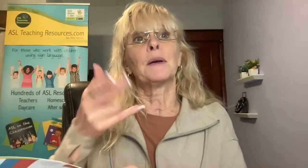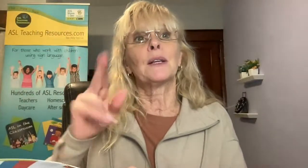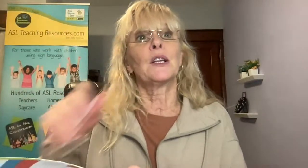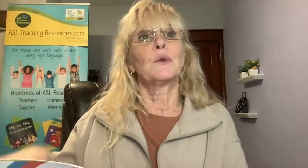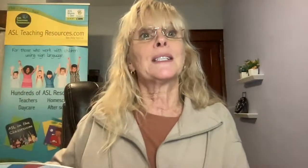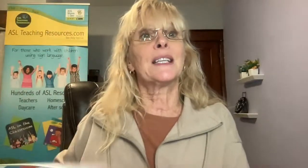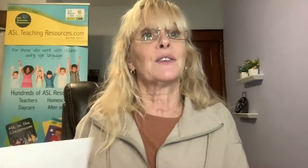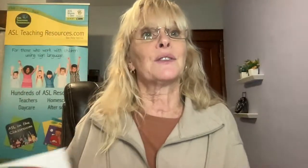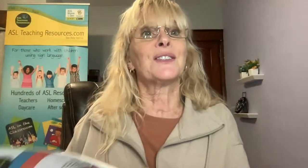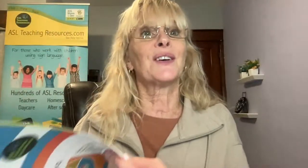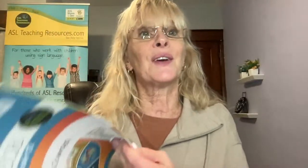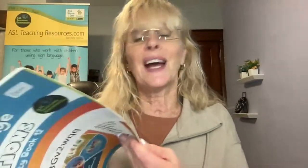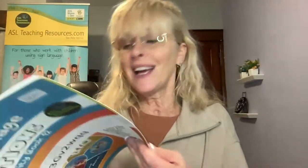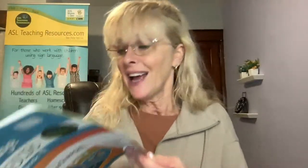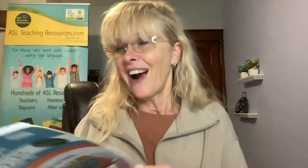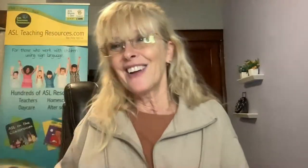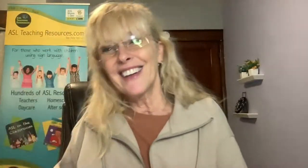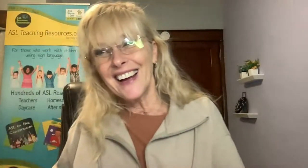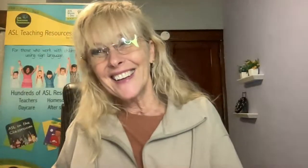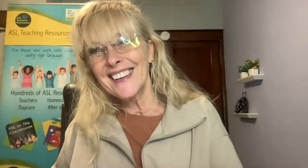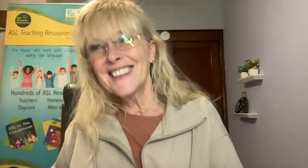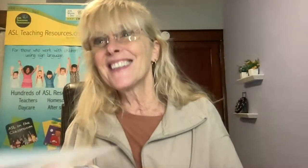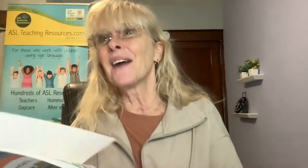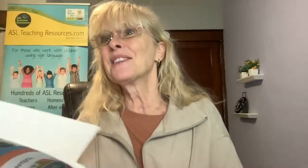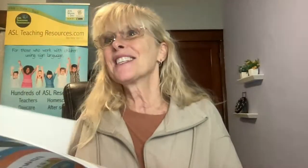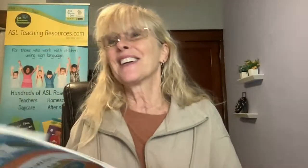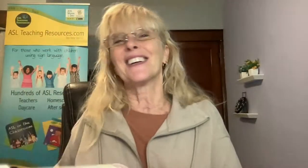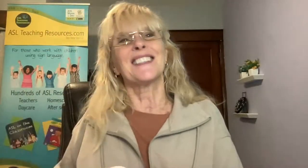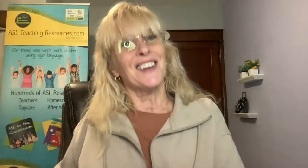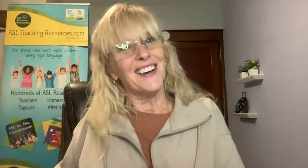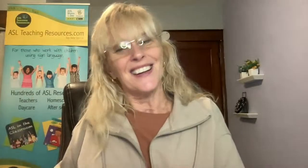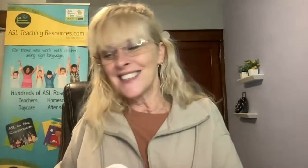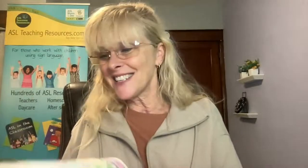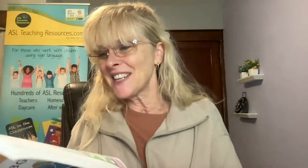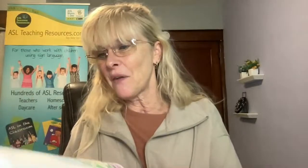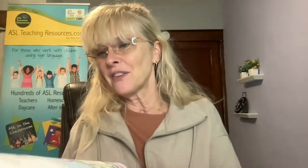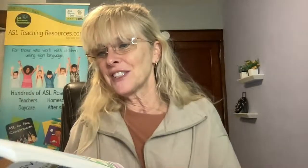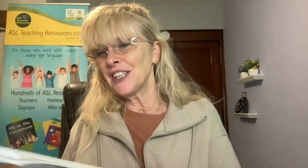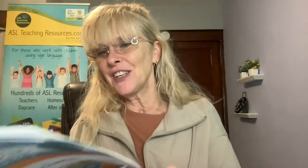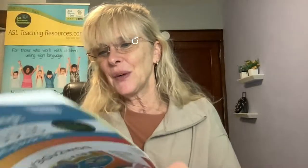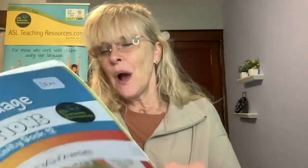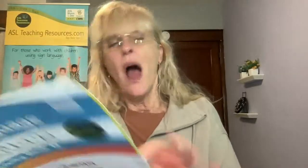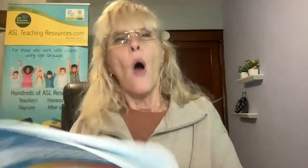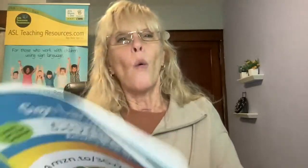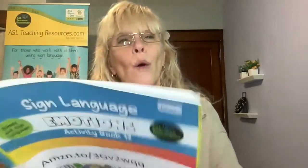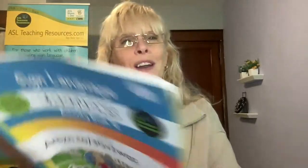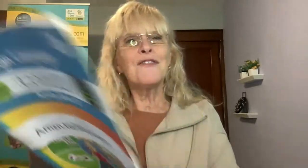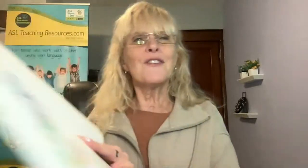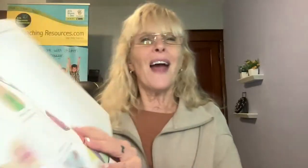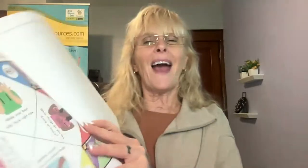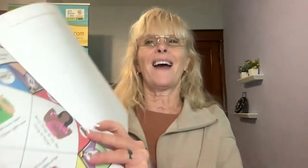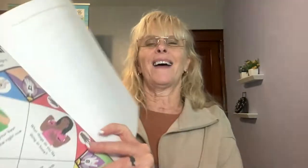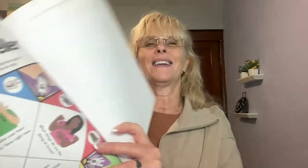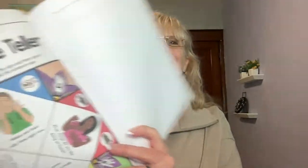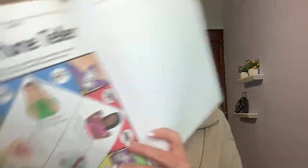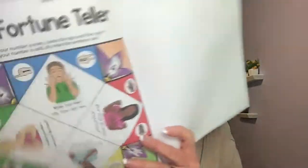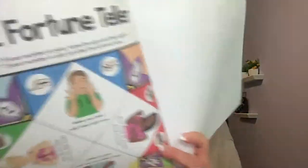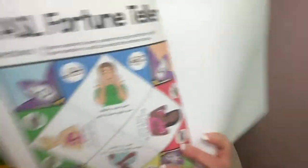building those skills. Okay. Are you liking this? I'm just curious. Is this helpful to you? What if you had kids learning